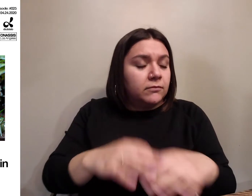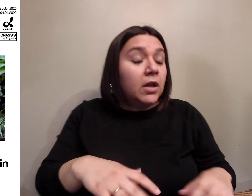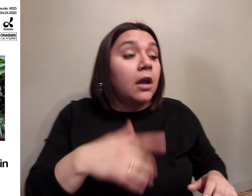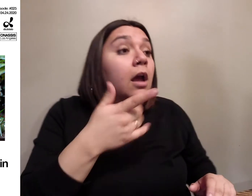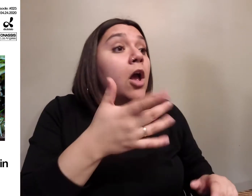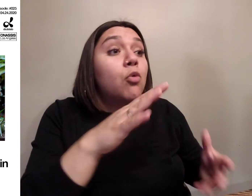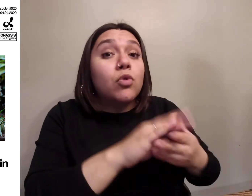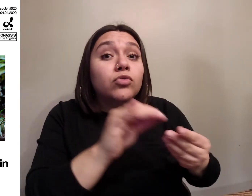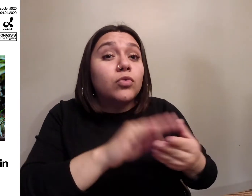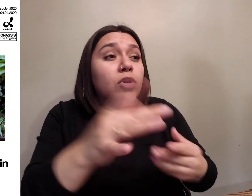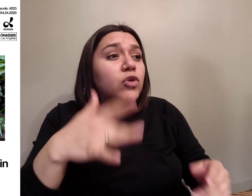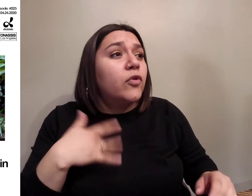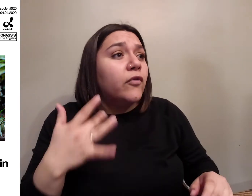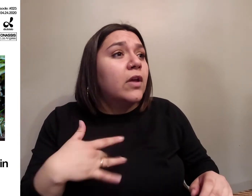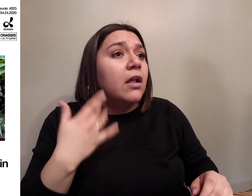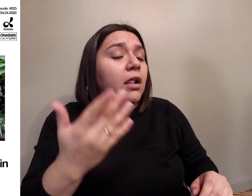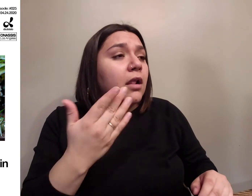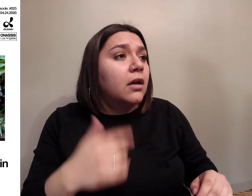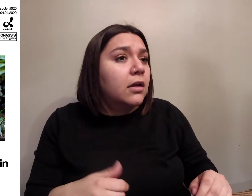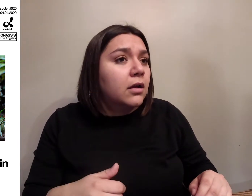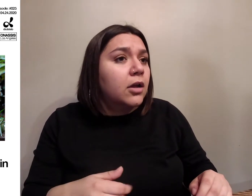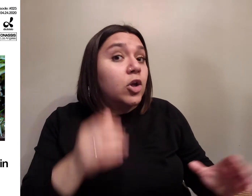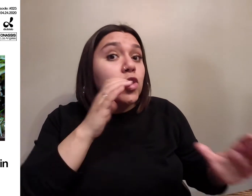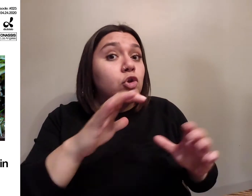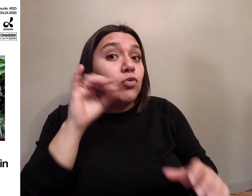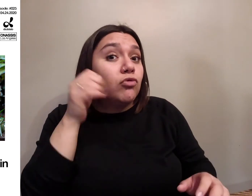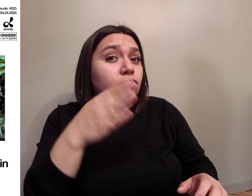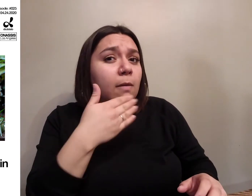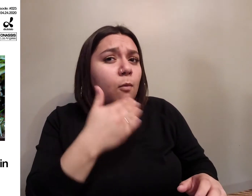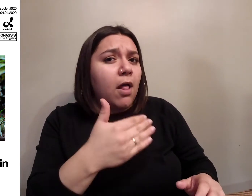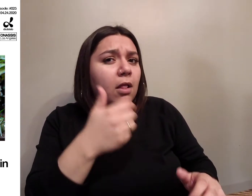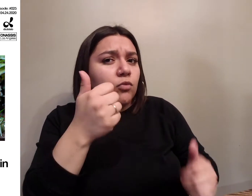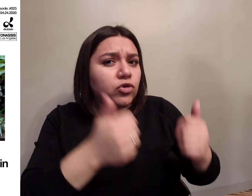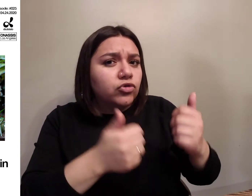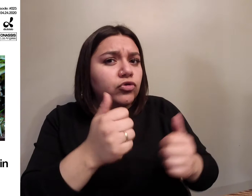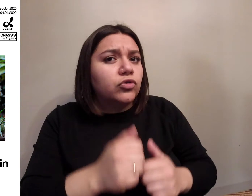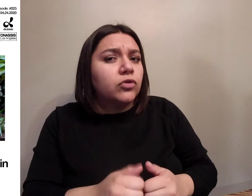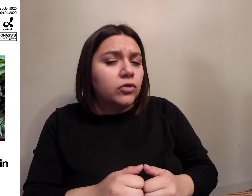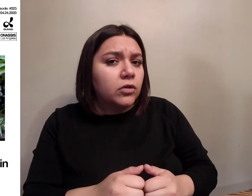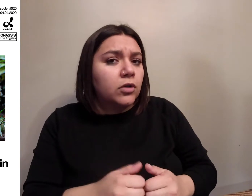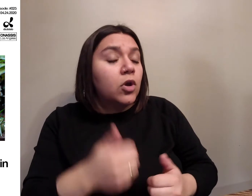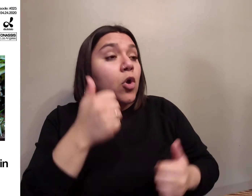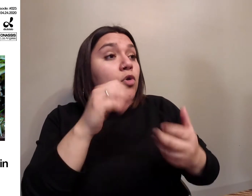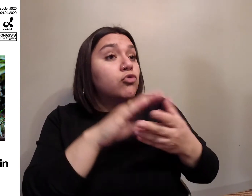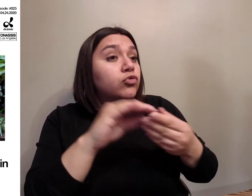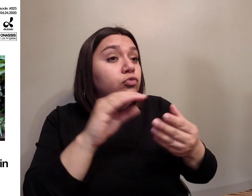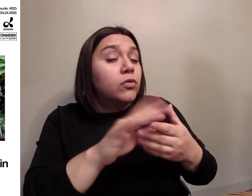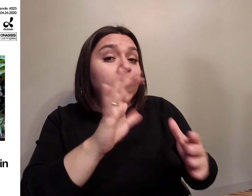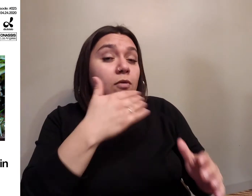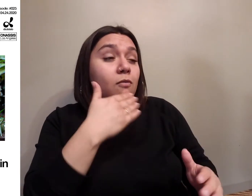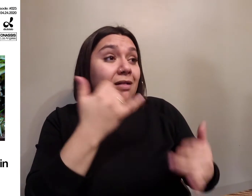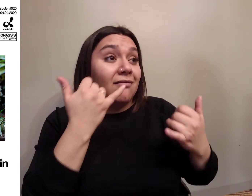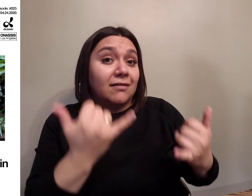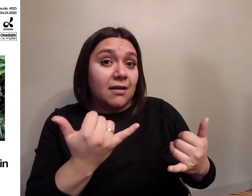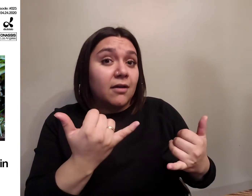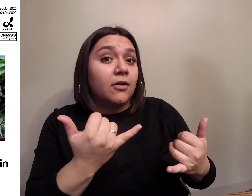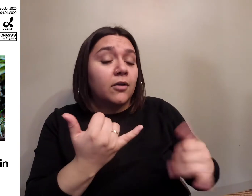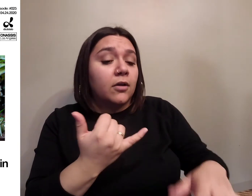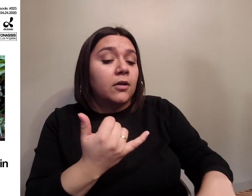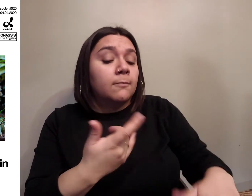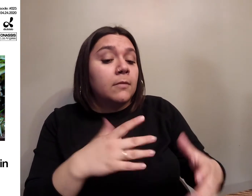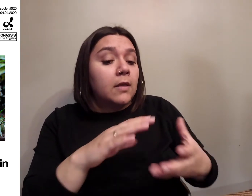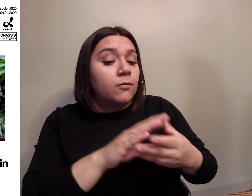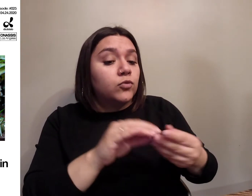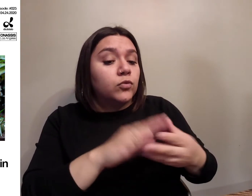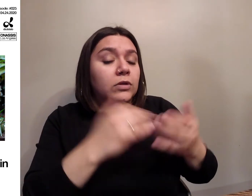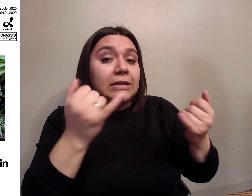emotional intelligence. What stories do you feel do the job well? And what stories do